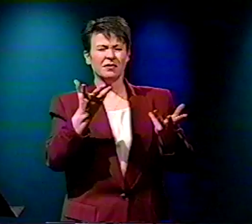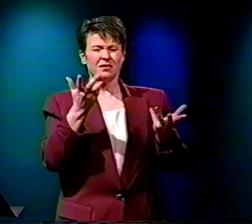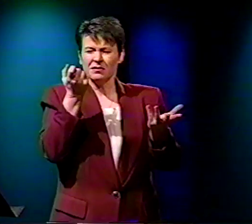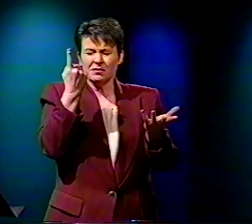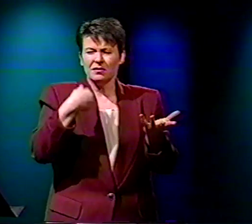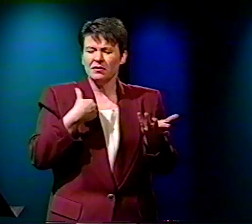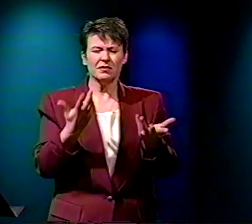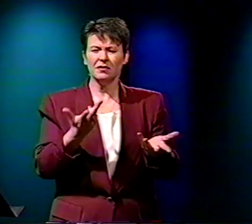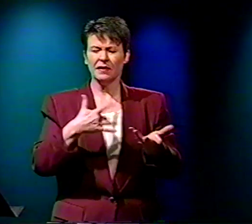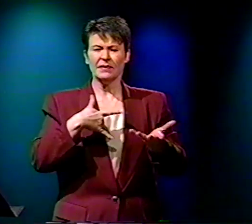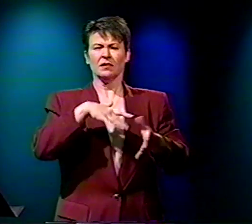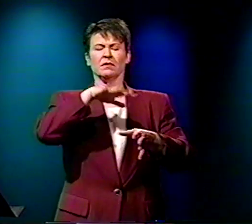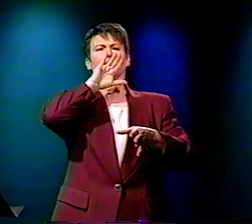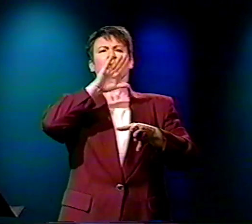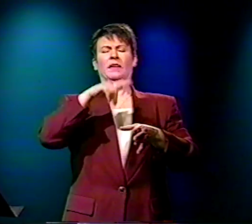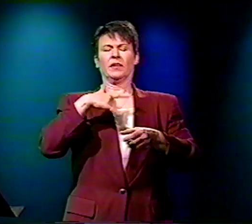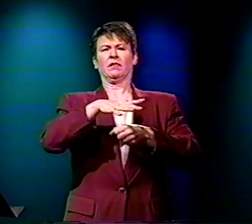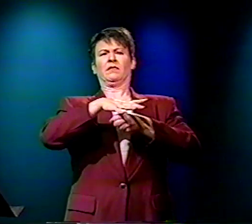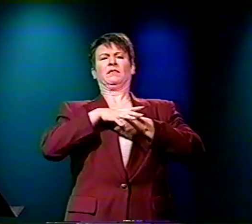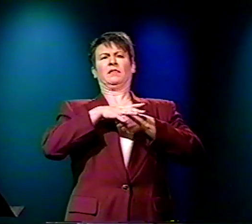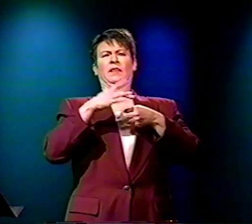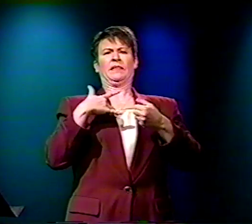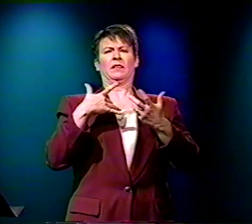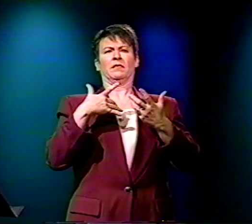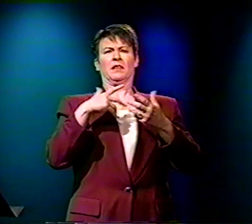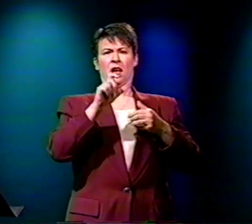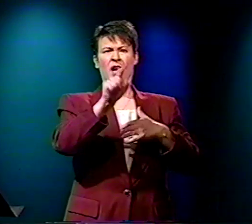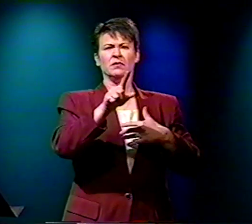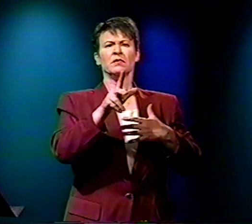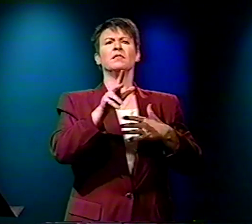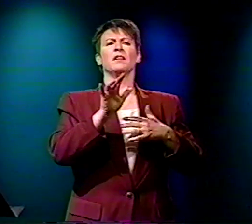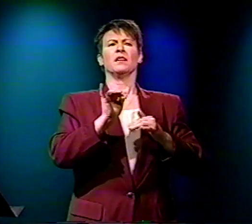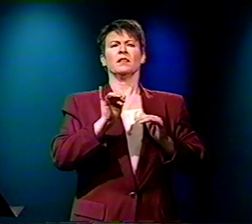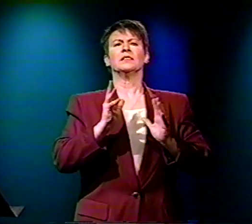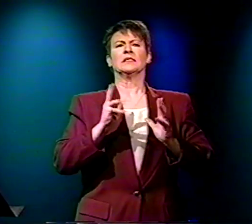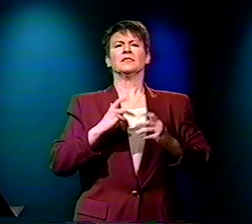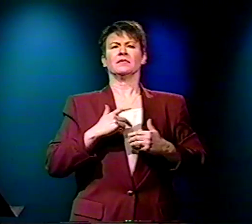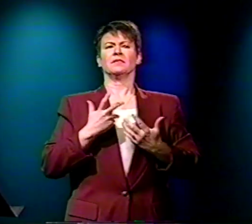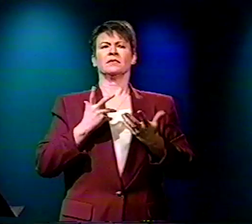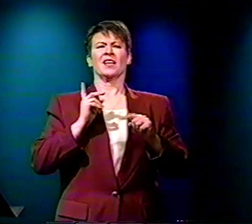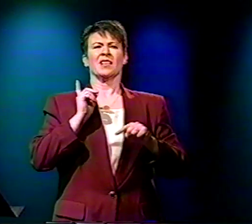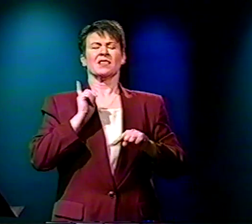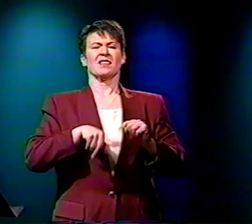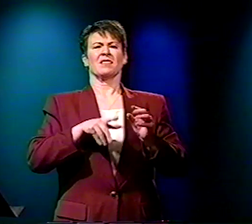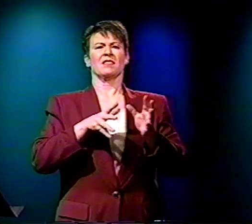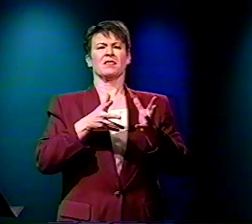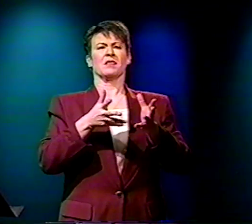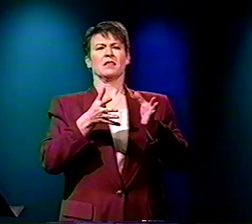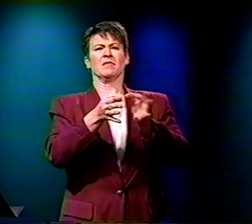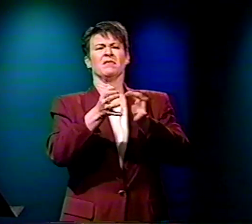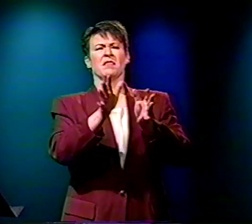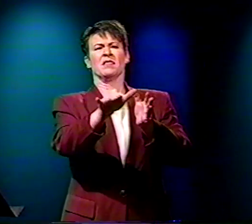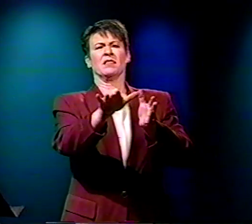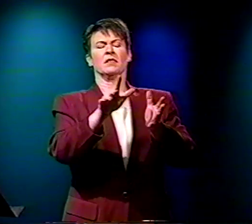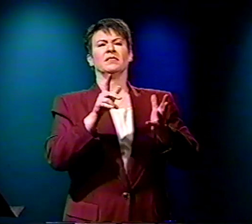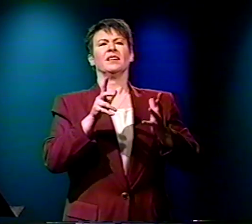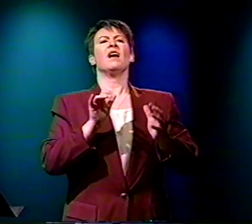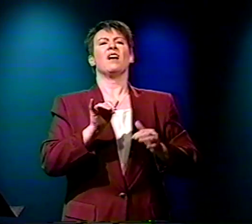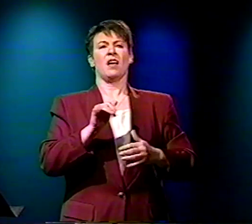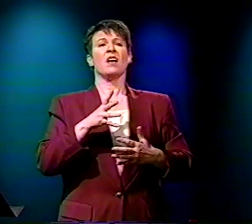deaf persons. Now, interpreters understand what they mean, but that ends up oppressing the deaf person because they don't feel like they can ask. And so if they ask